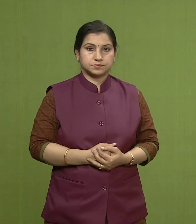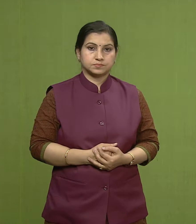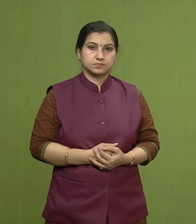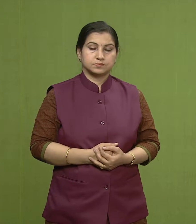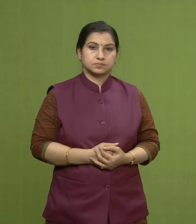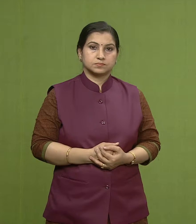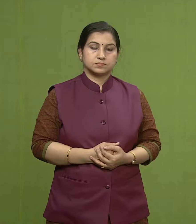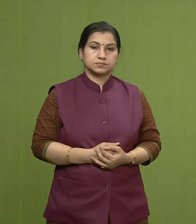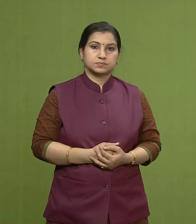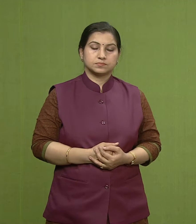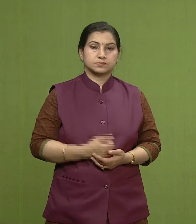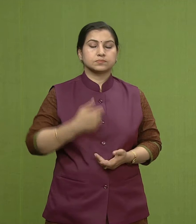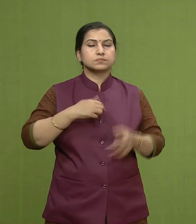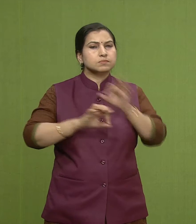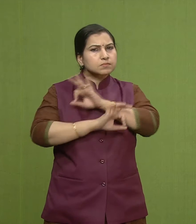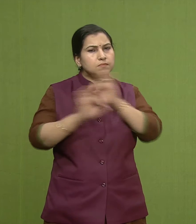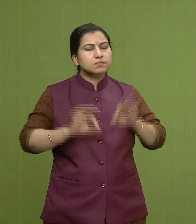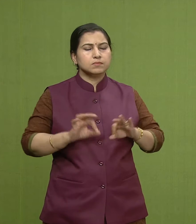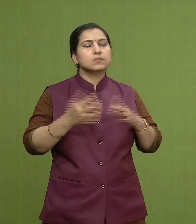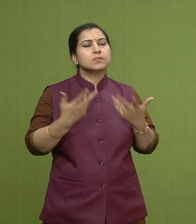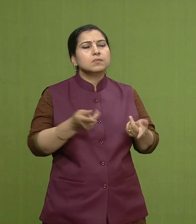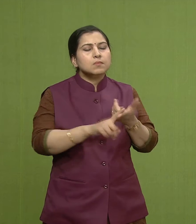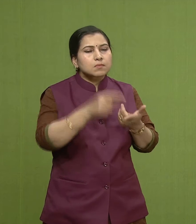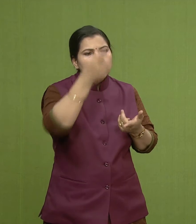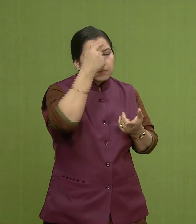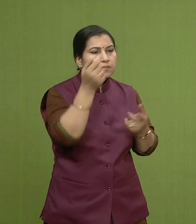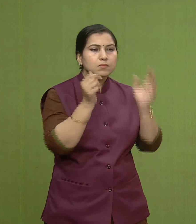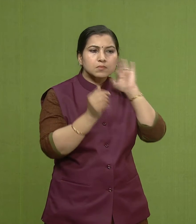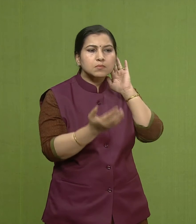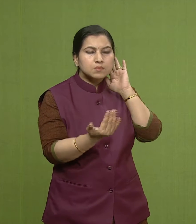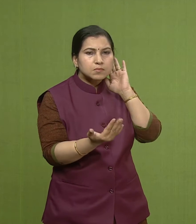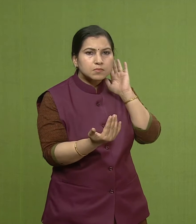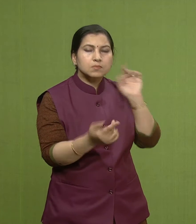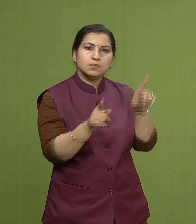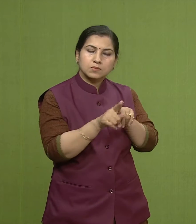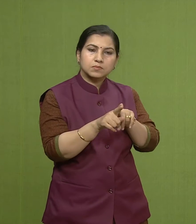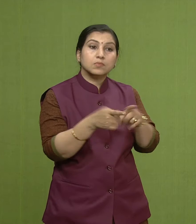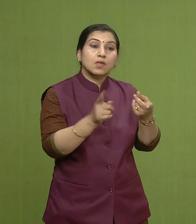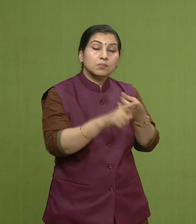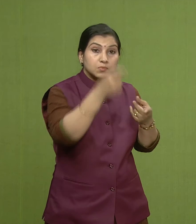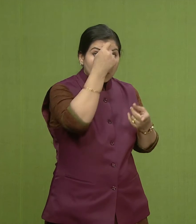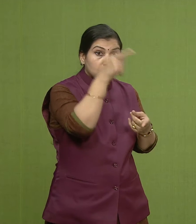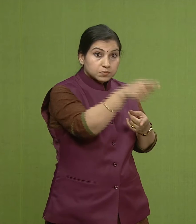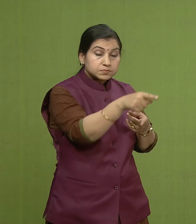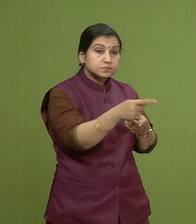Be prepared to listen, talk to your friend in times of trouble.